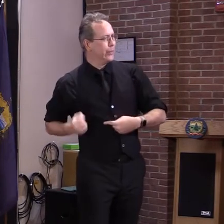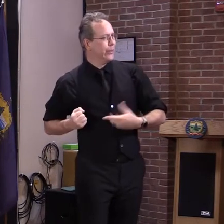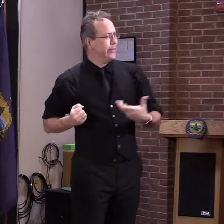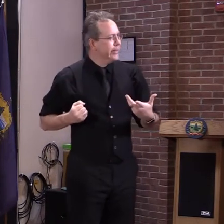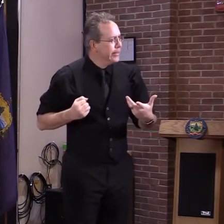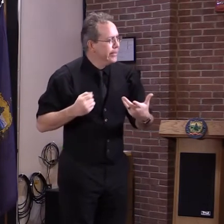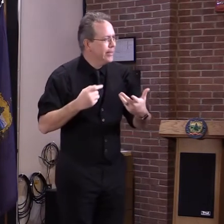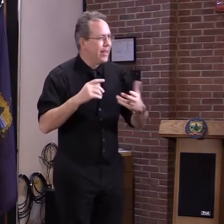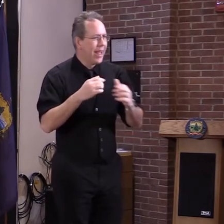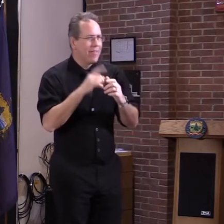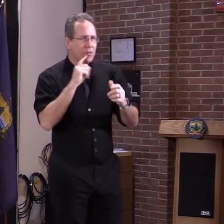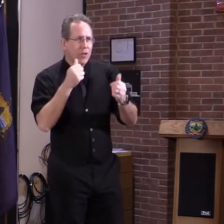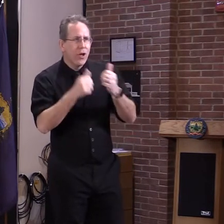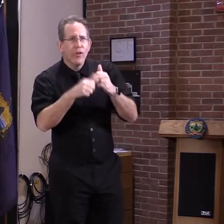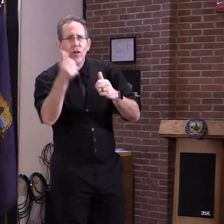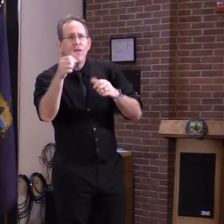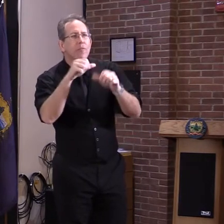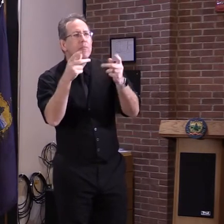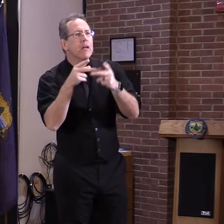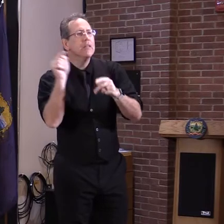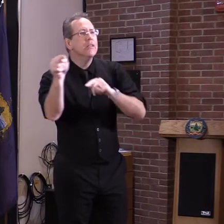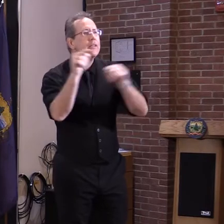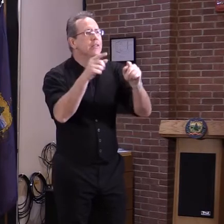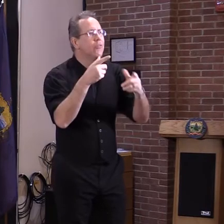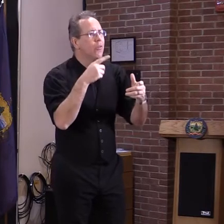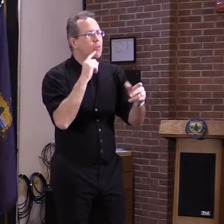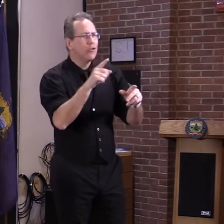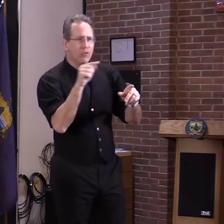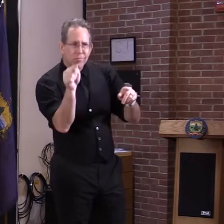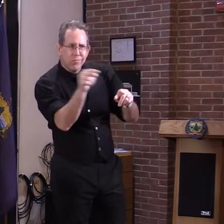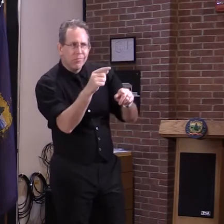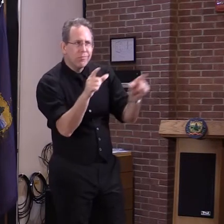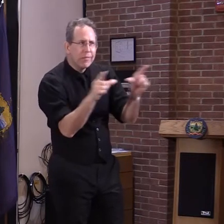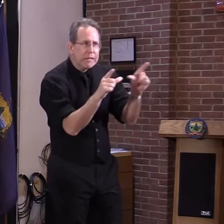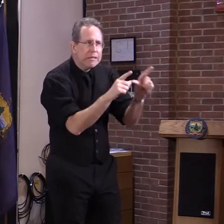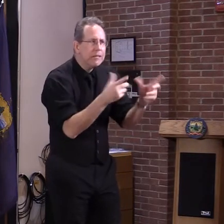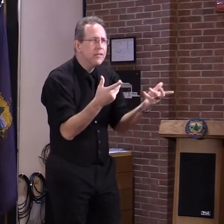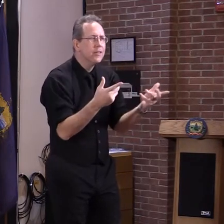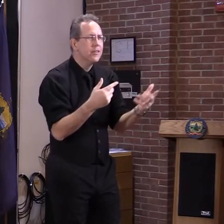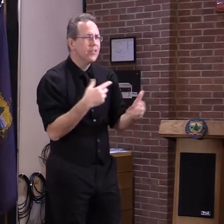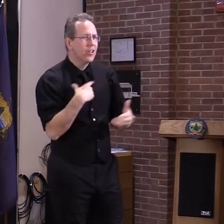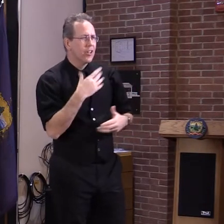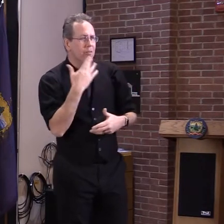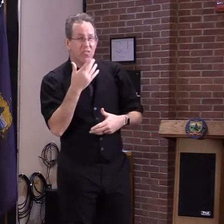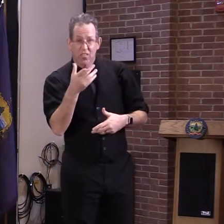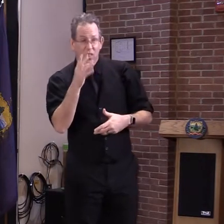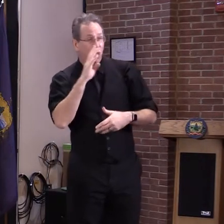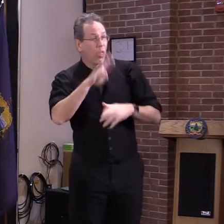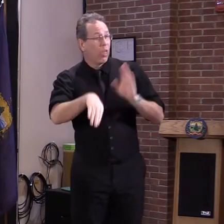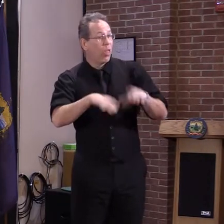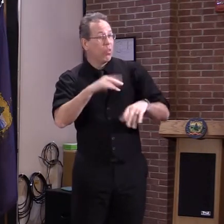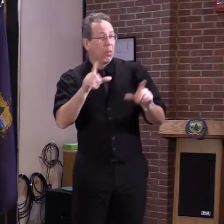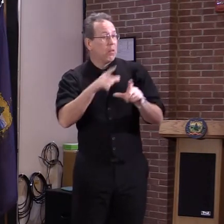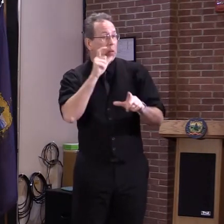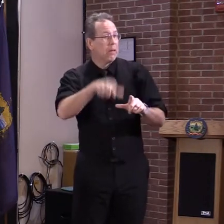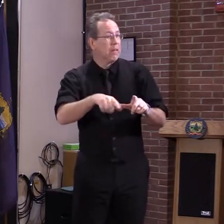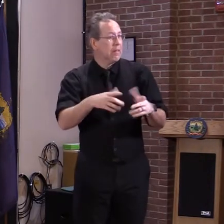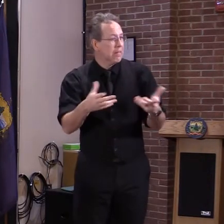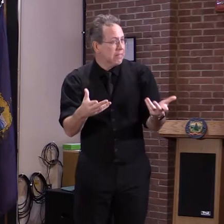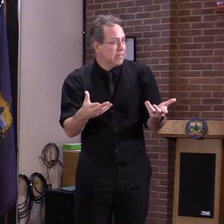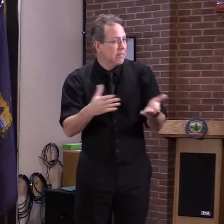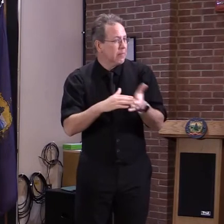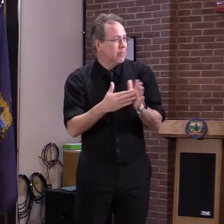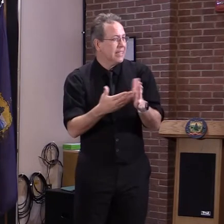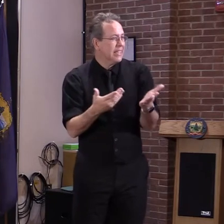mentoring them, and they would like to see that weeded out. Is that something you'd consider? I don't know, again, how that